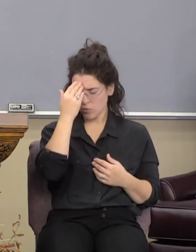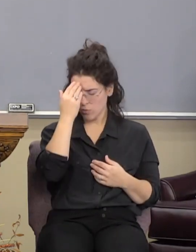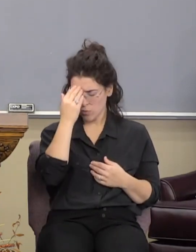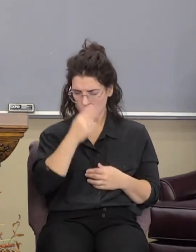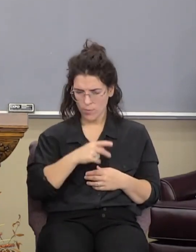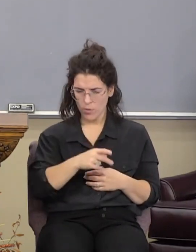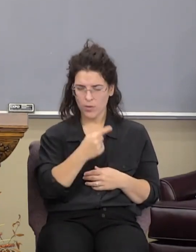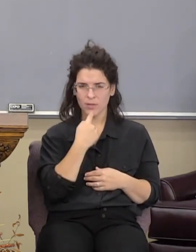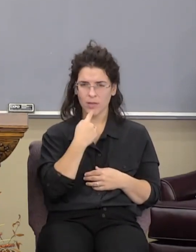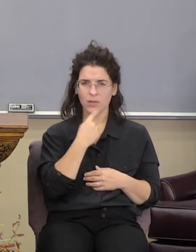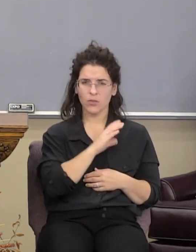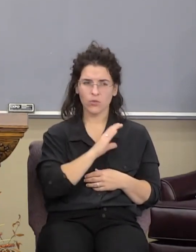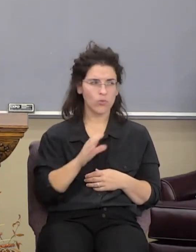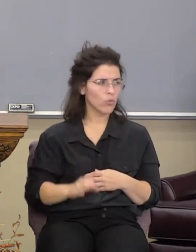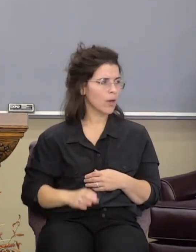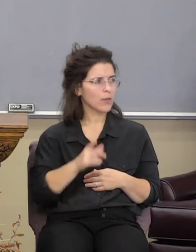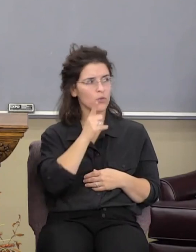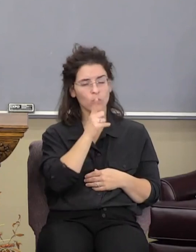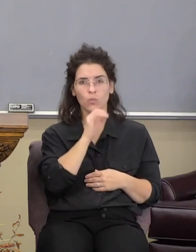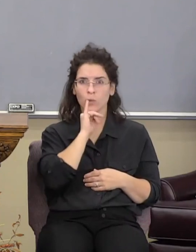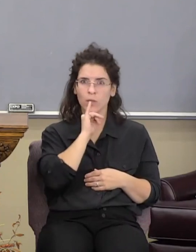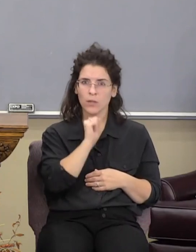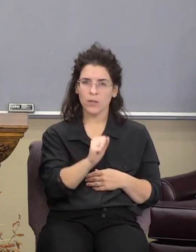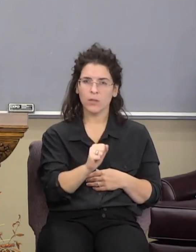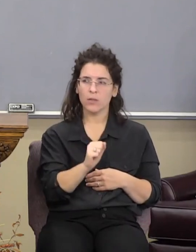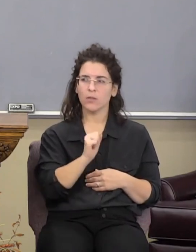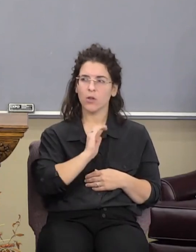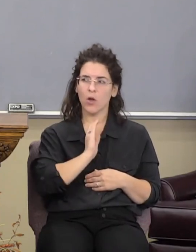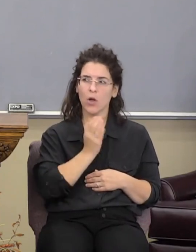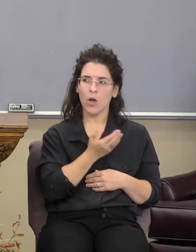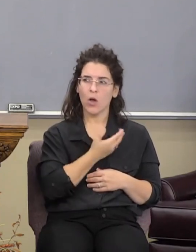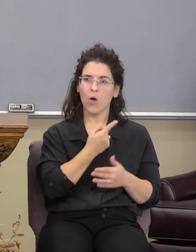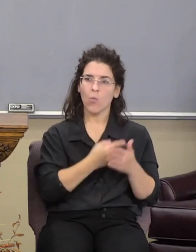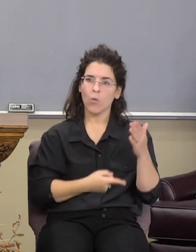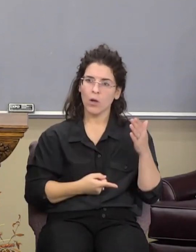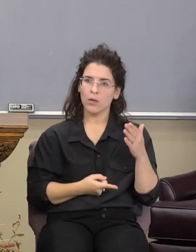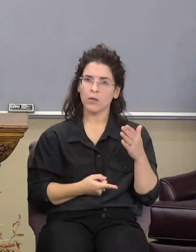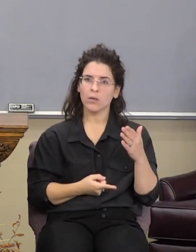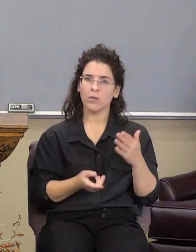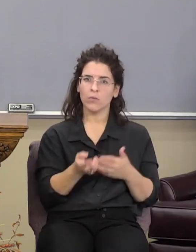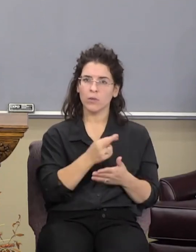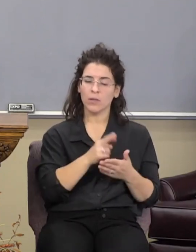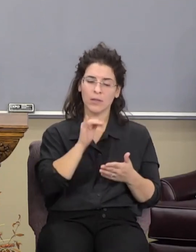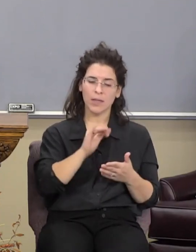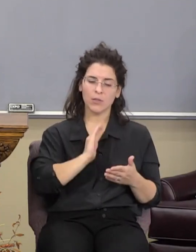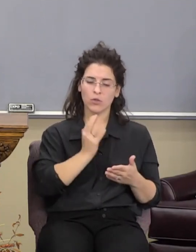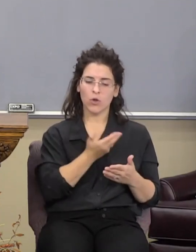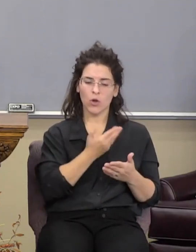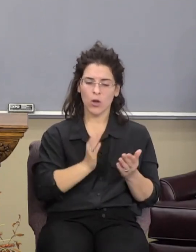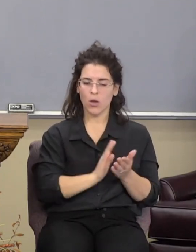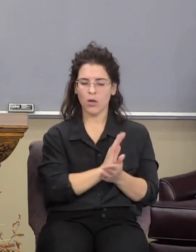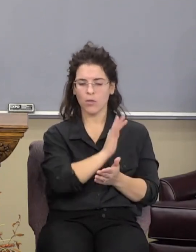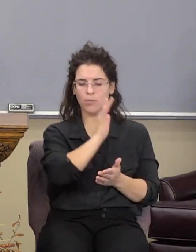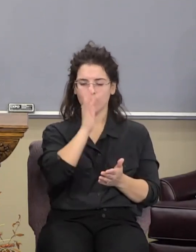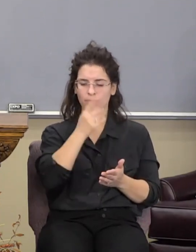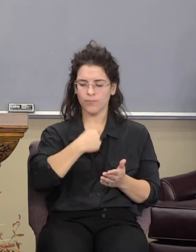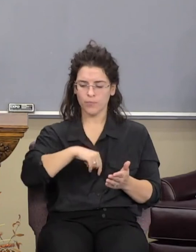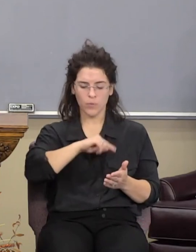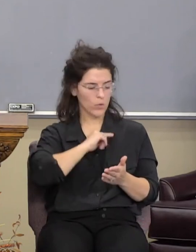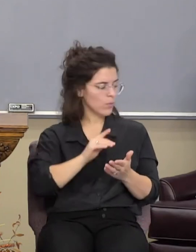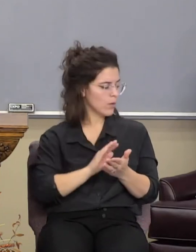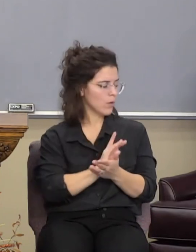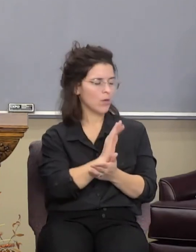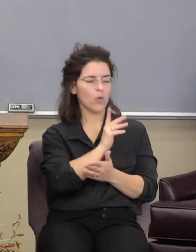says? Christ, who is our what? That's our glory. We glory,